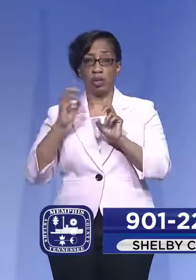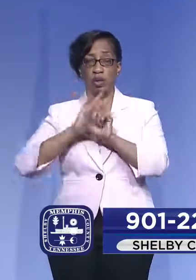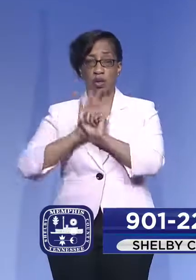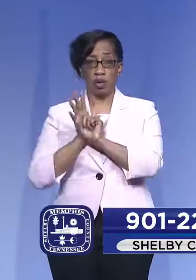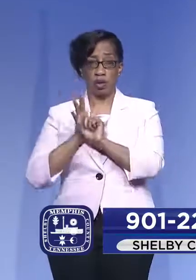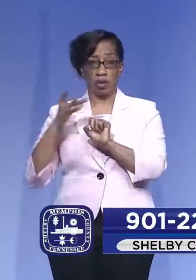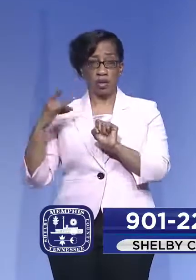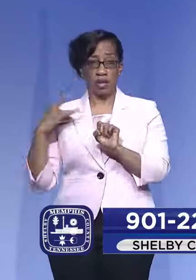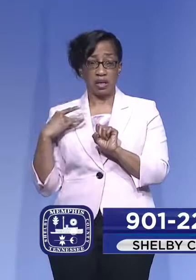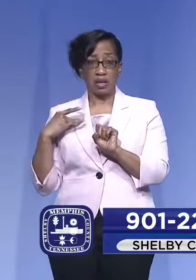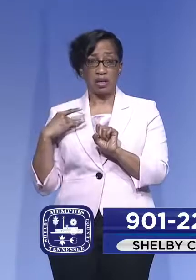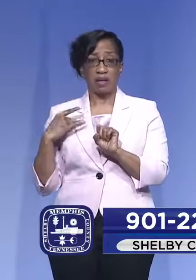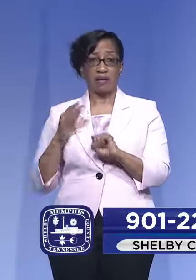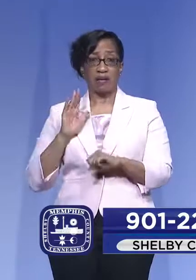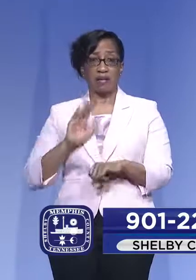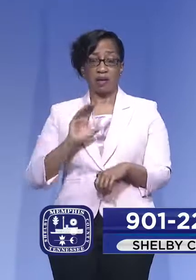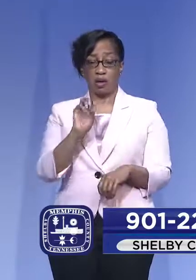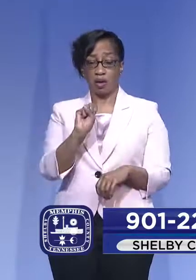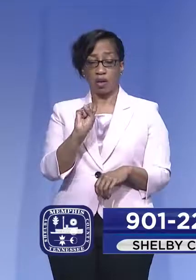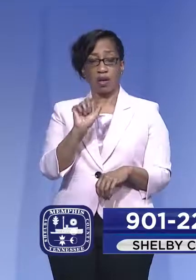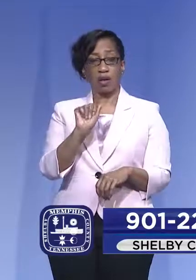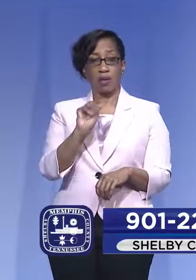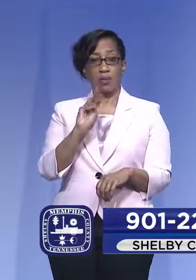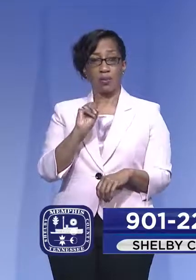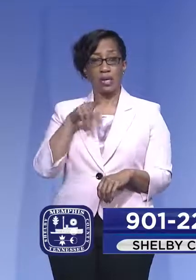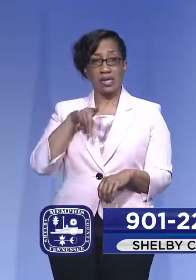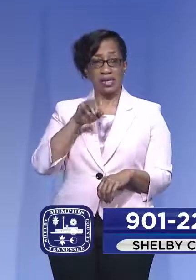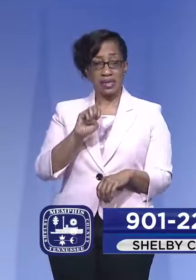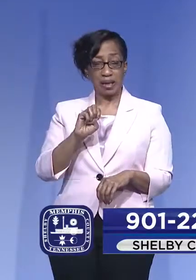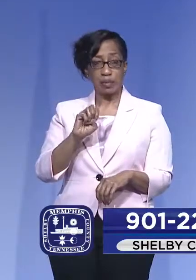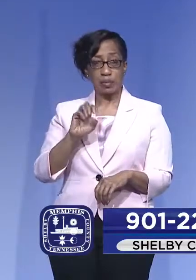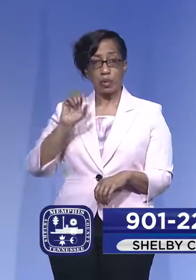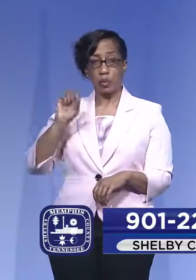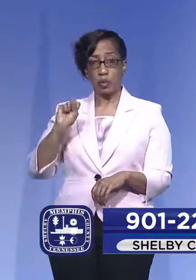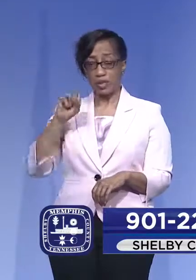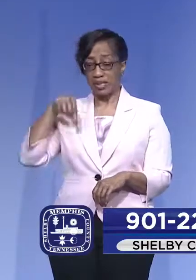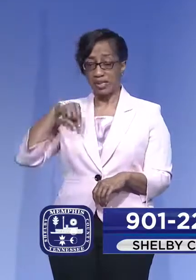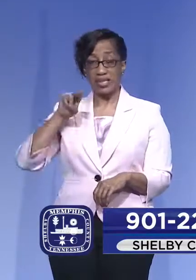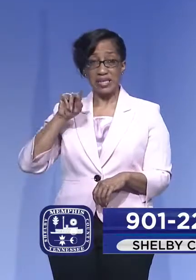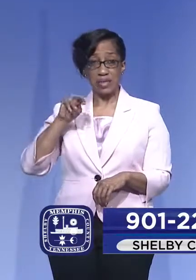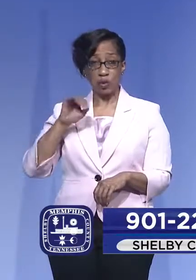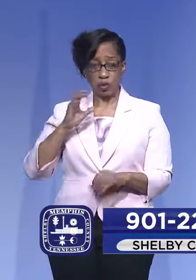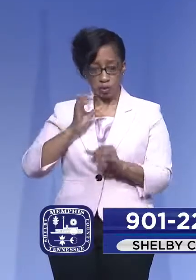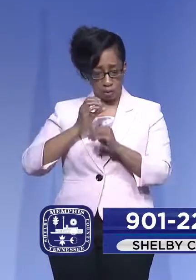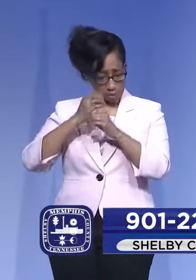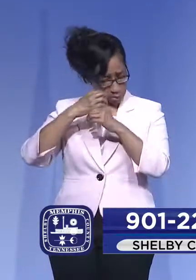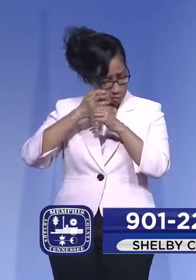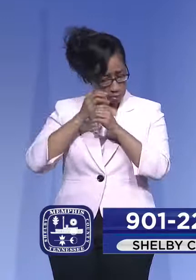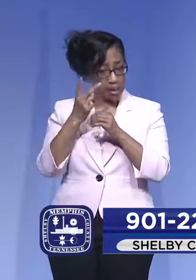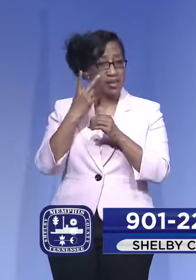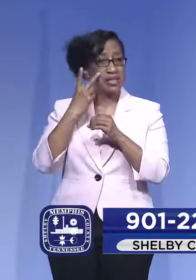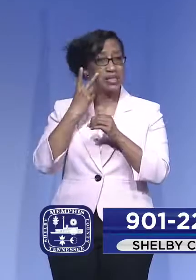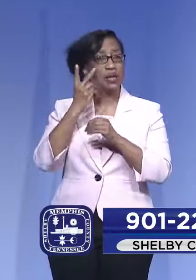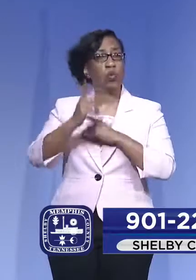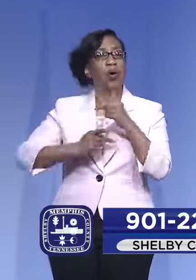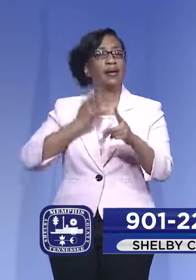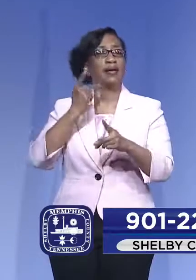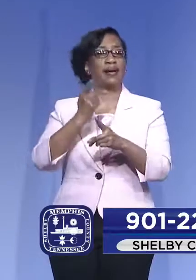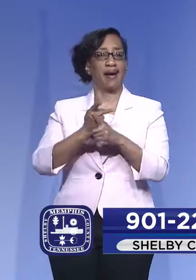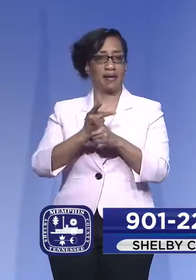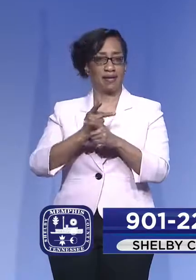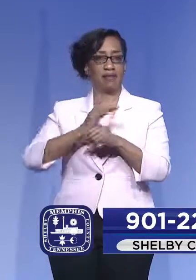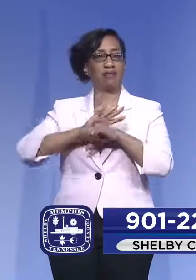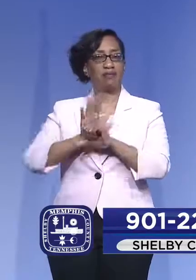their samples sequenced, and we know which virus they have. And so in many ways,